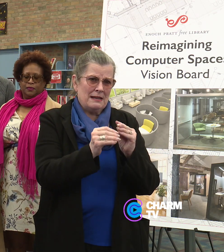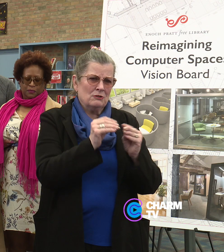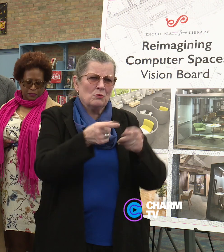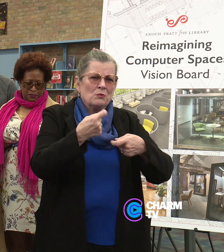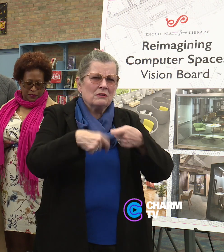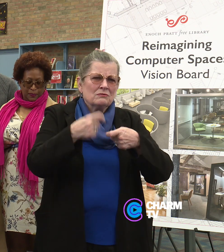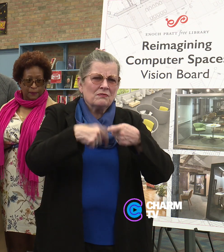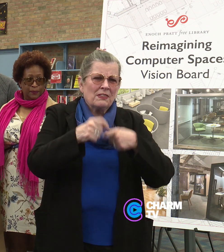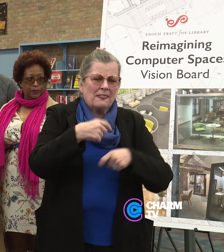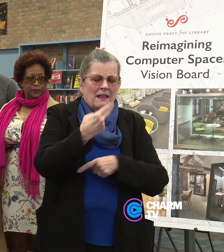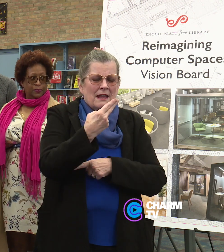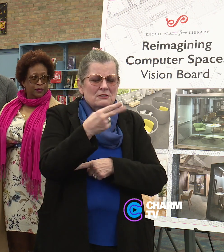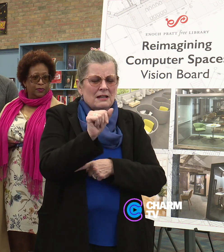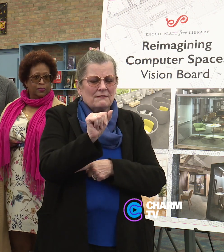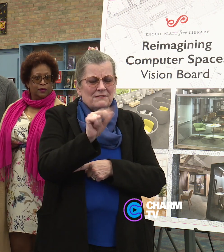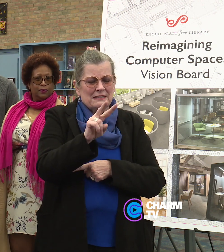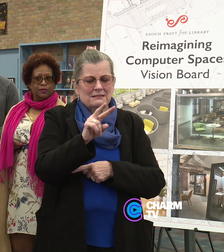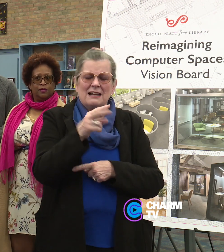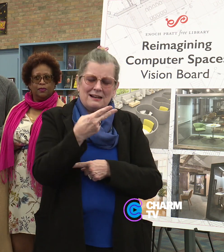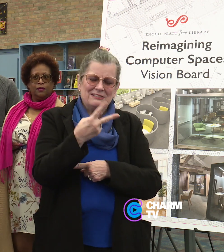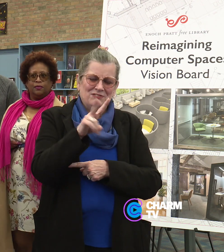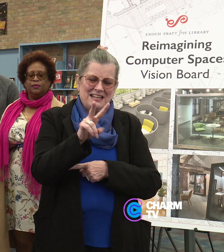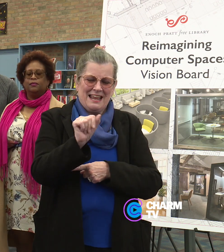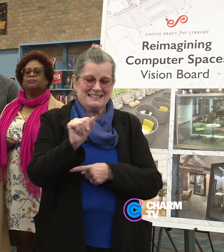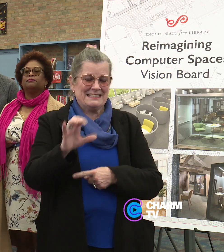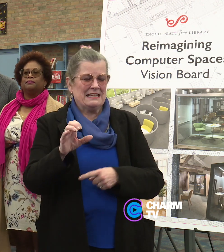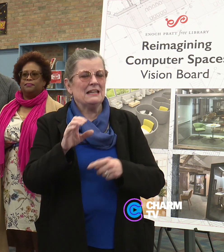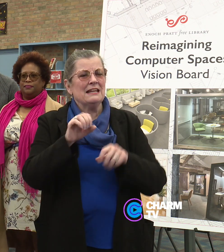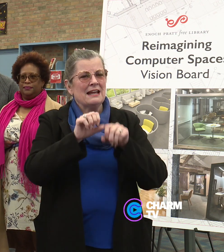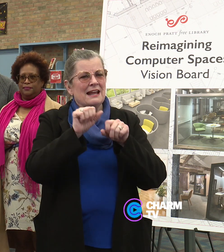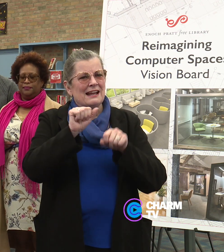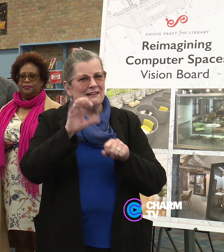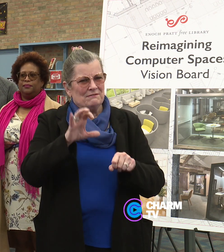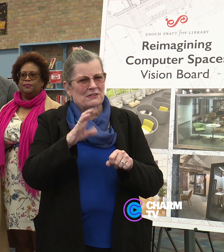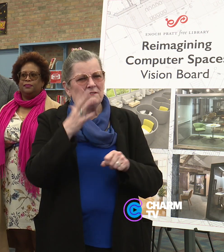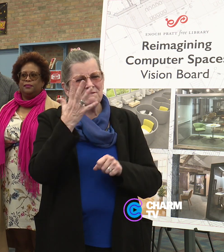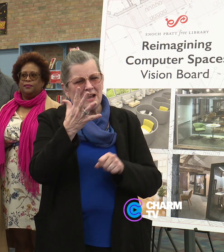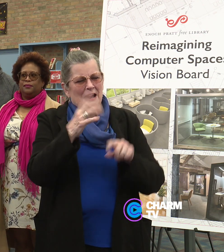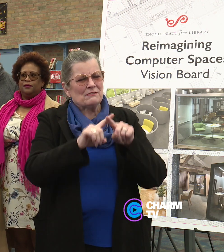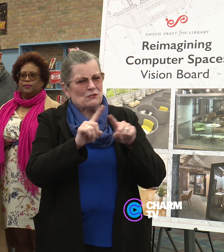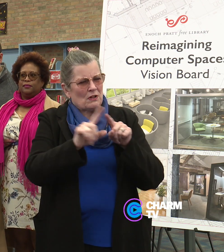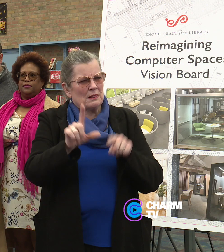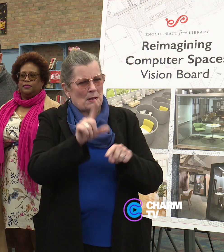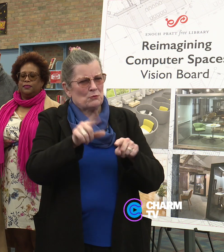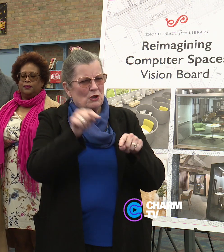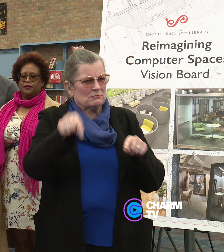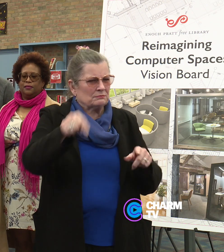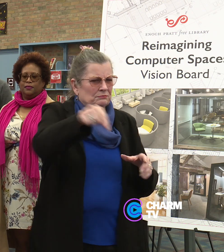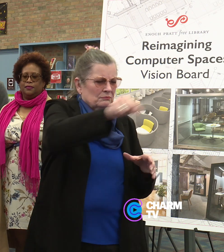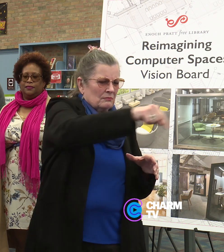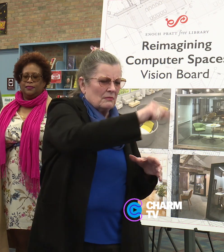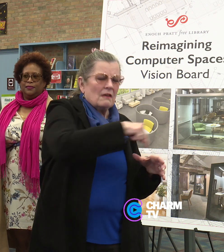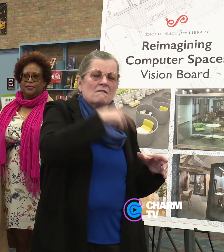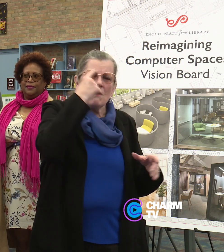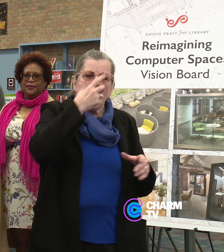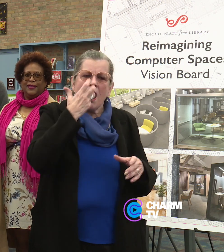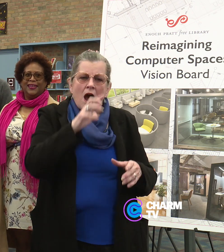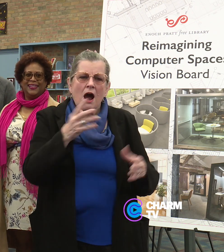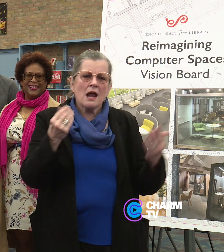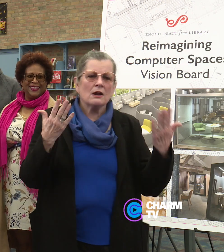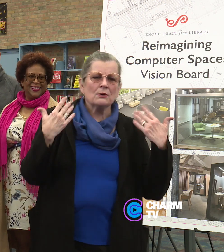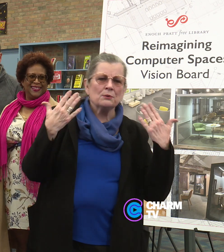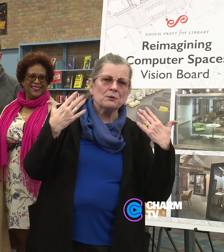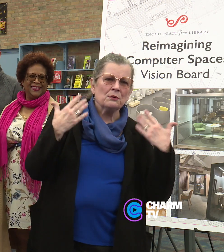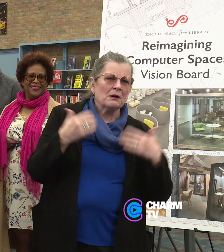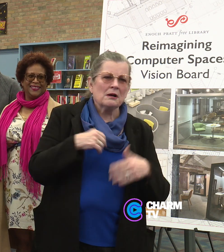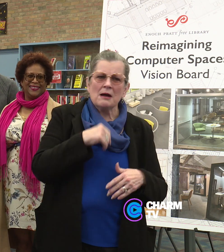in 5 locations that also serve as cooling and heating center for our extreme weather conditions. No, Heidi, I will not be putting any of the air conditioning